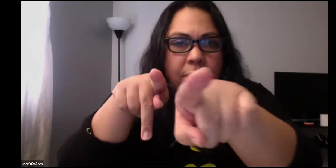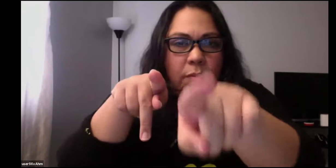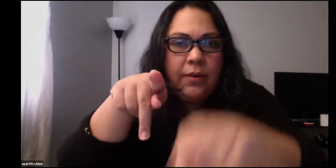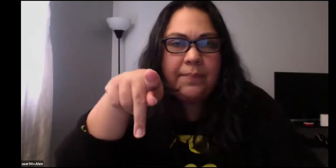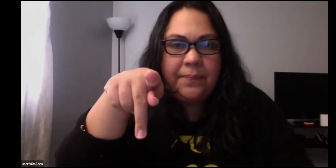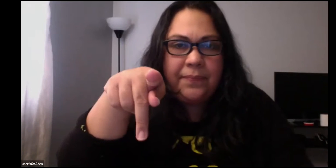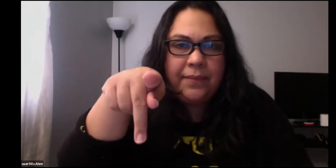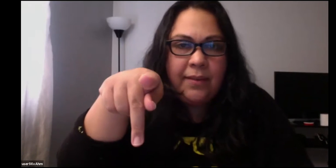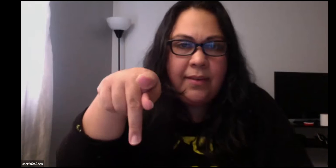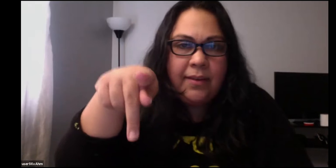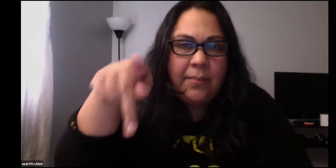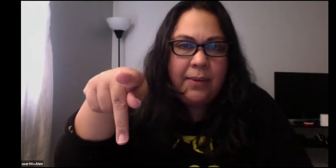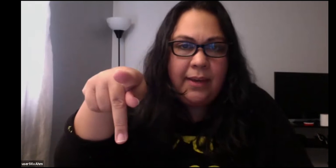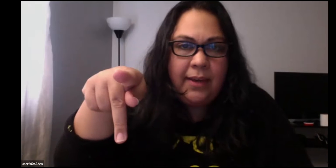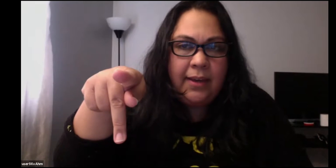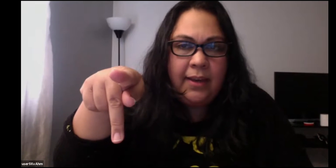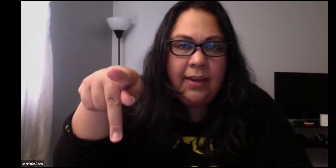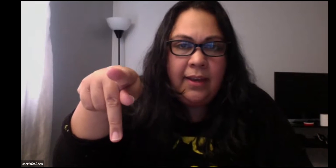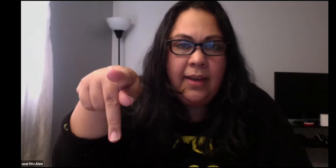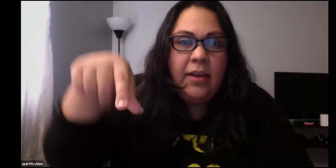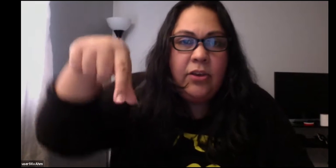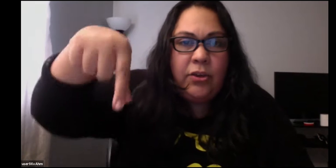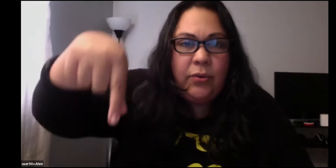forward. P, Q,